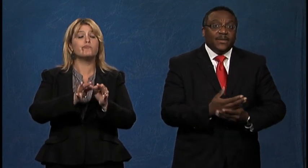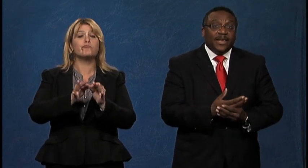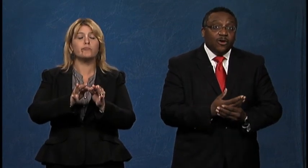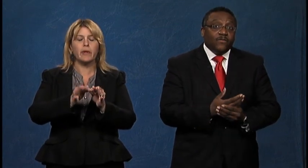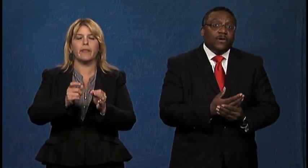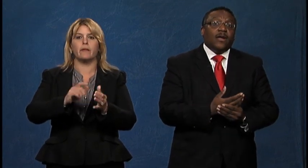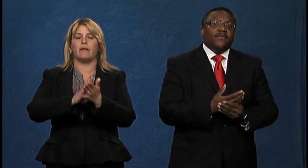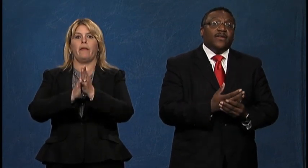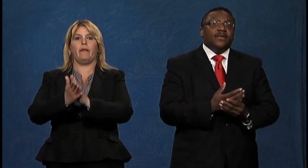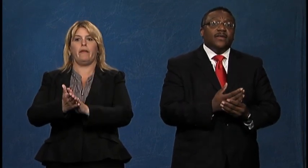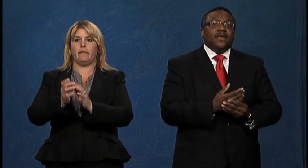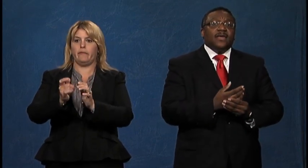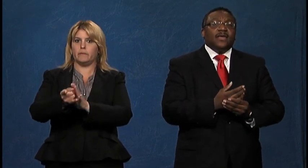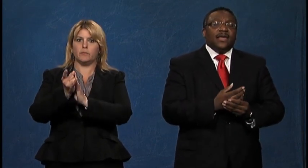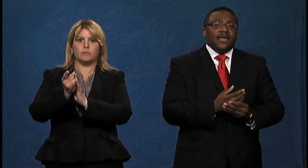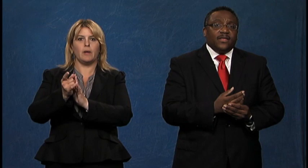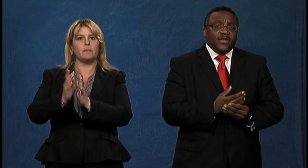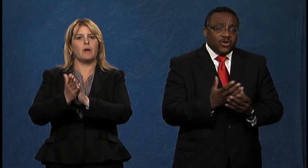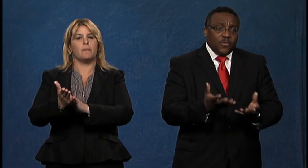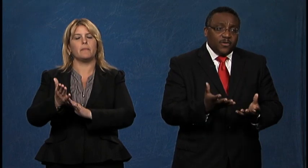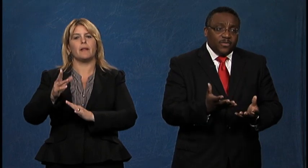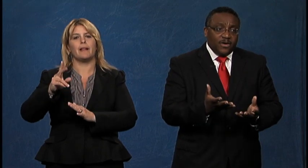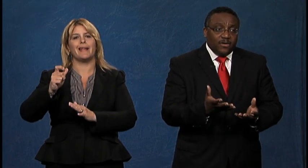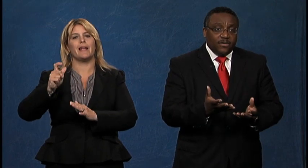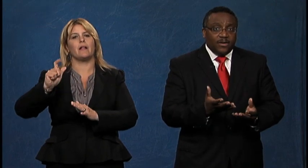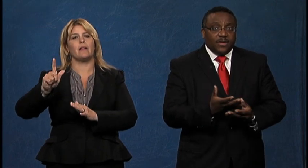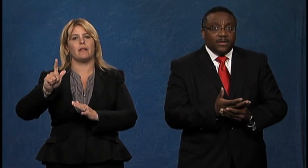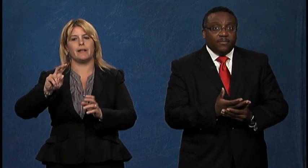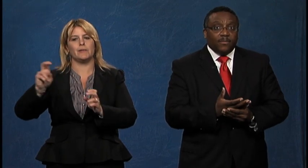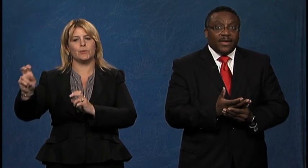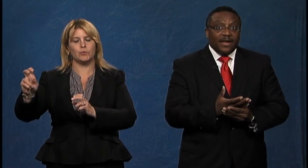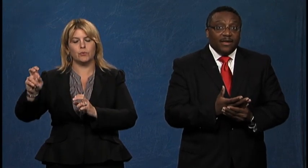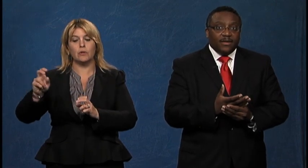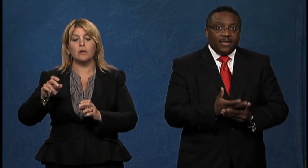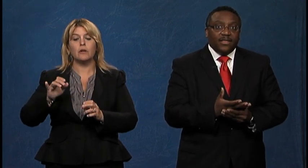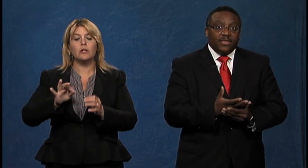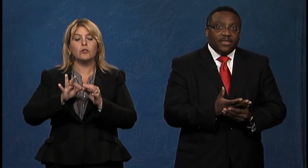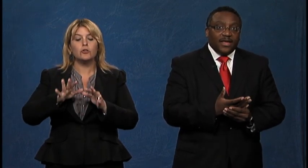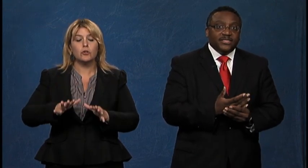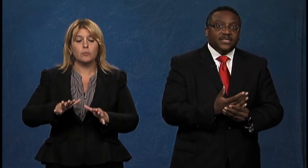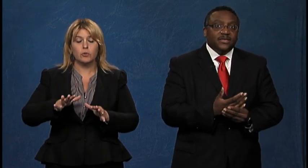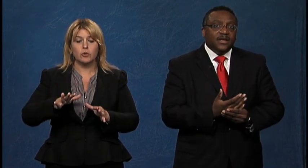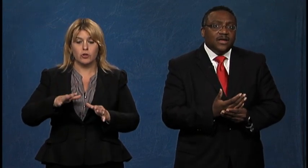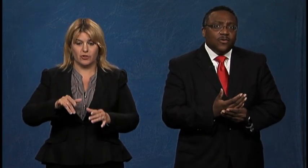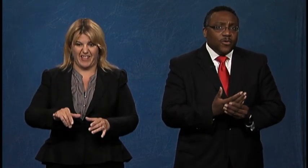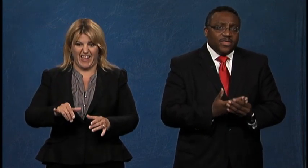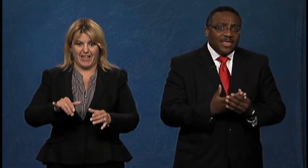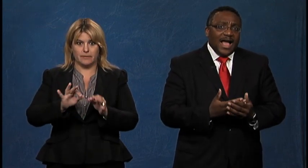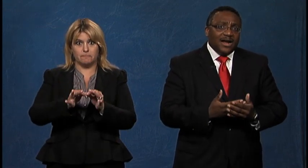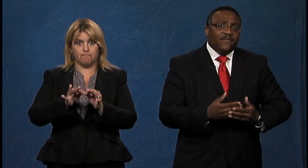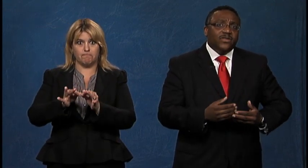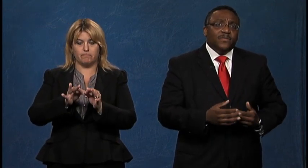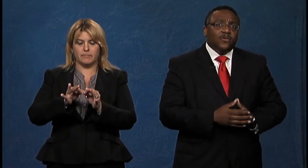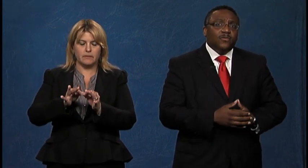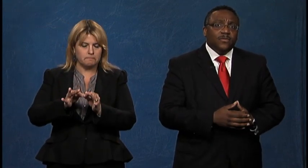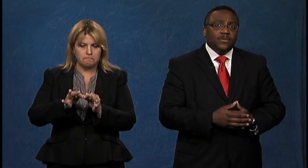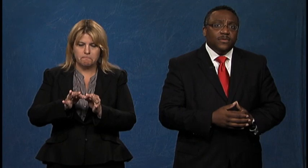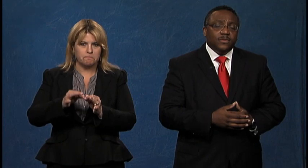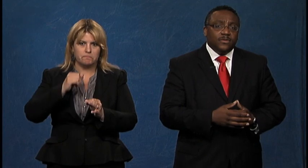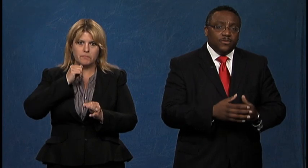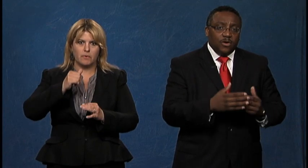to become a legal VRI event. The interpreter there in the session was not